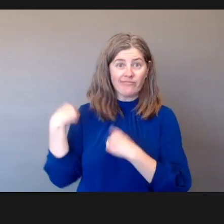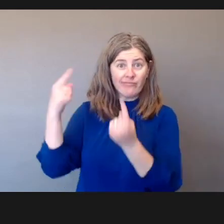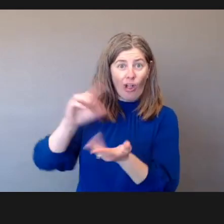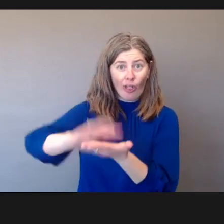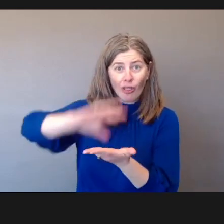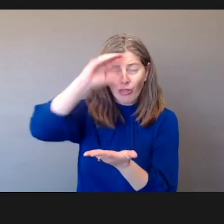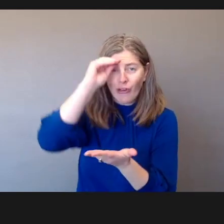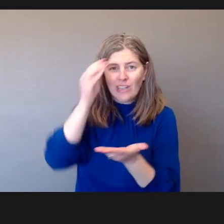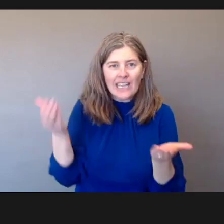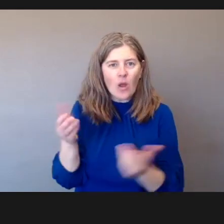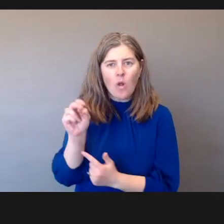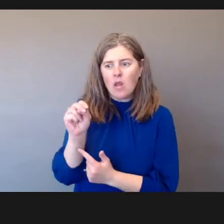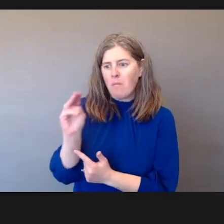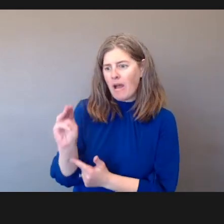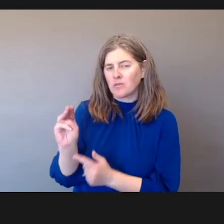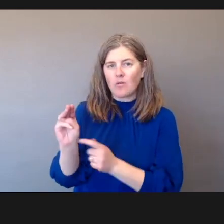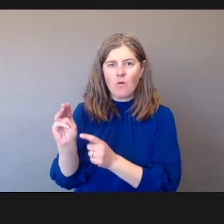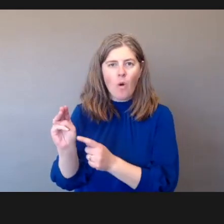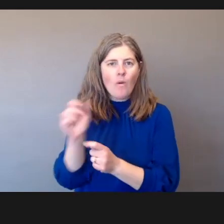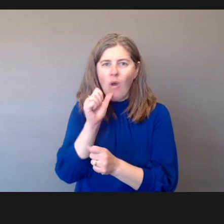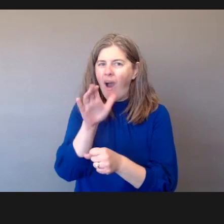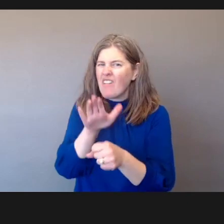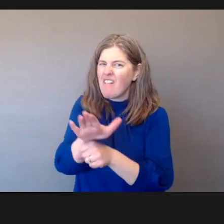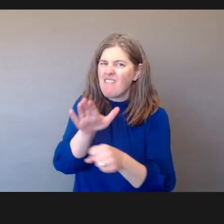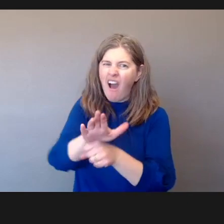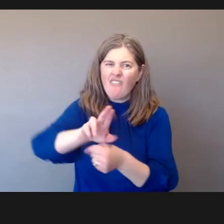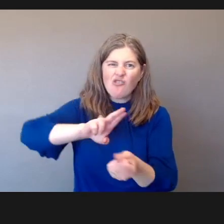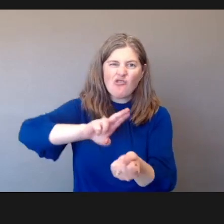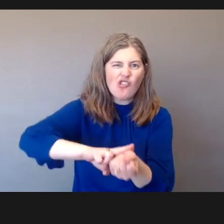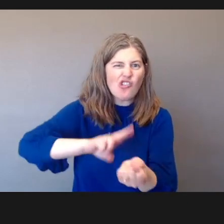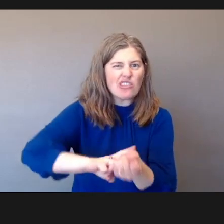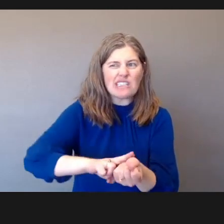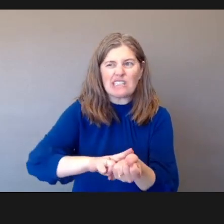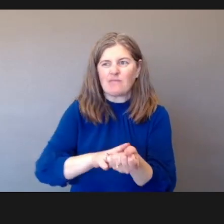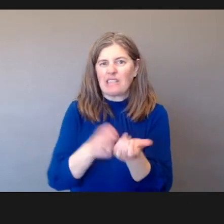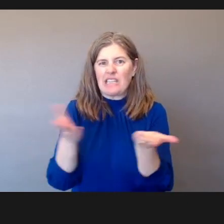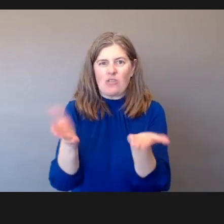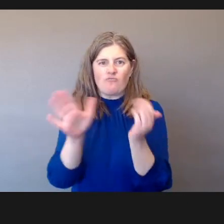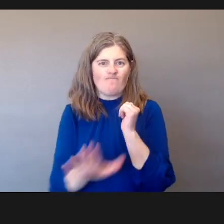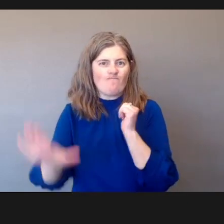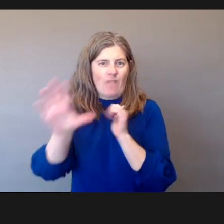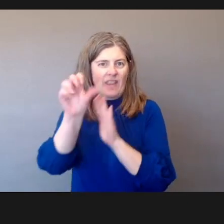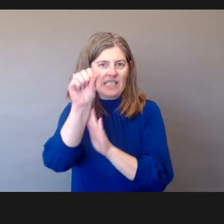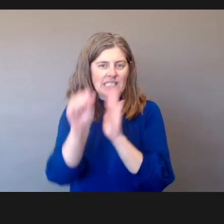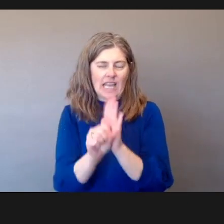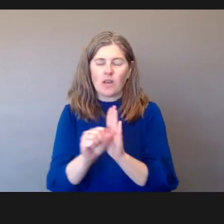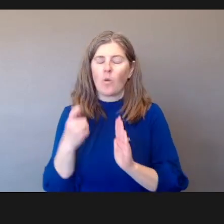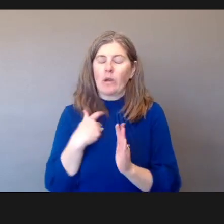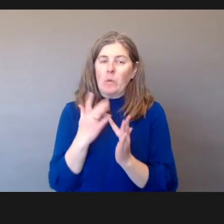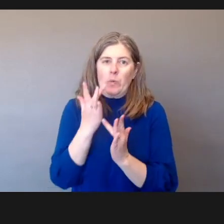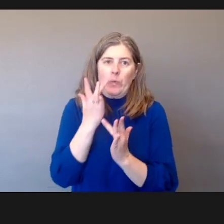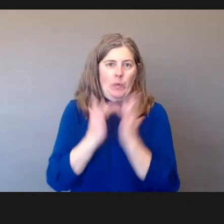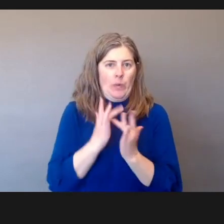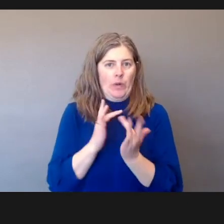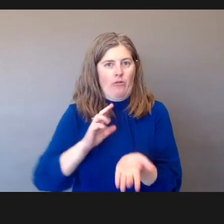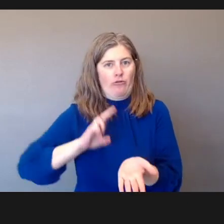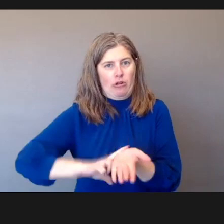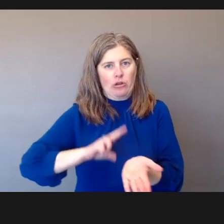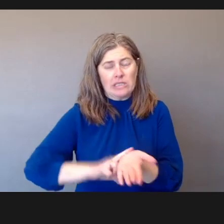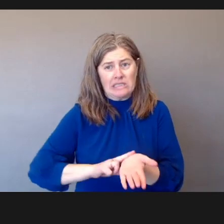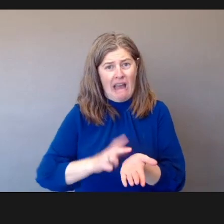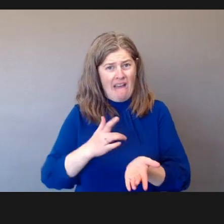New Mexico clearly does not have enough nursing staff in our state. And I think that that problem is likely to get